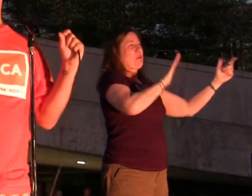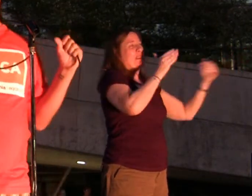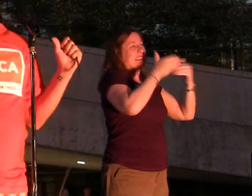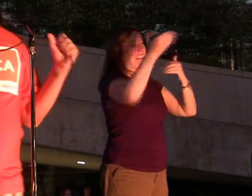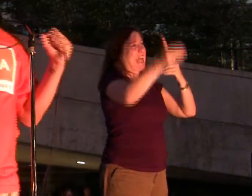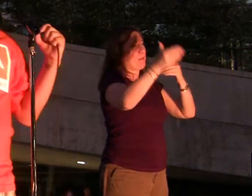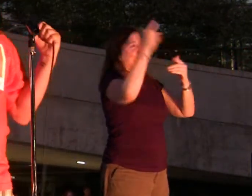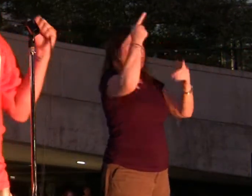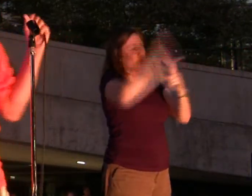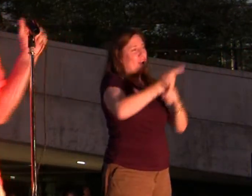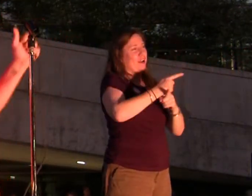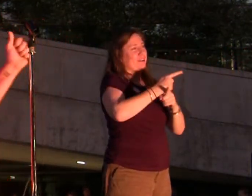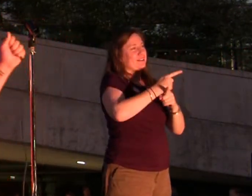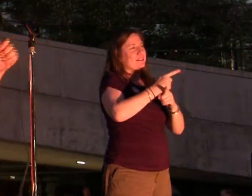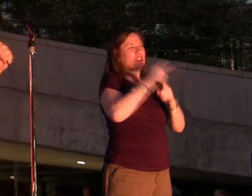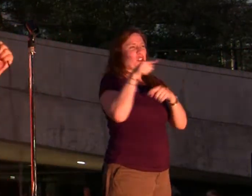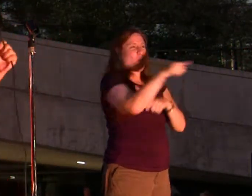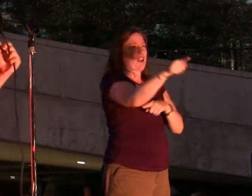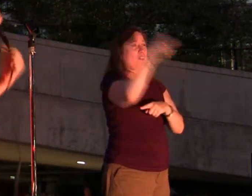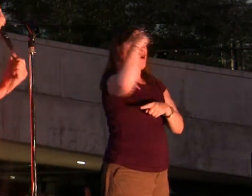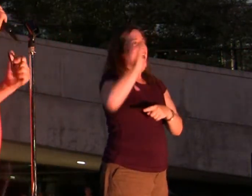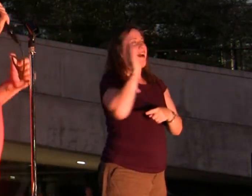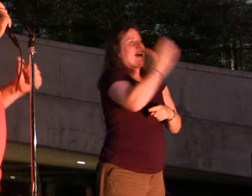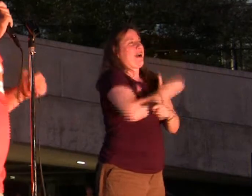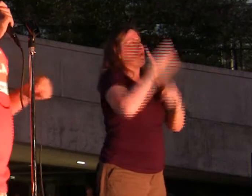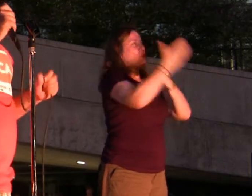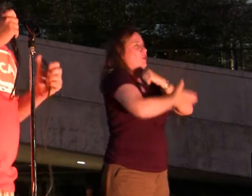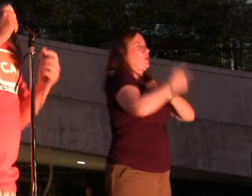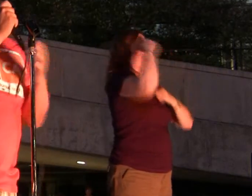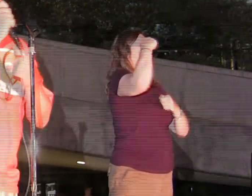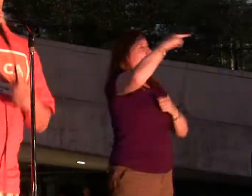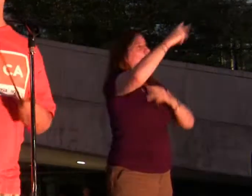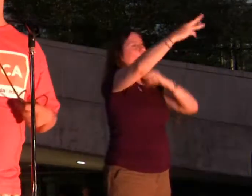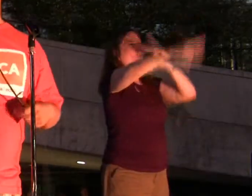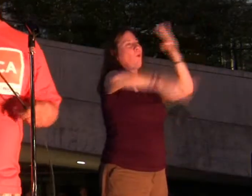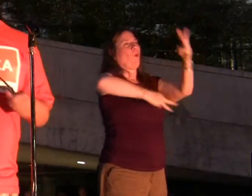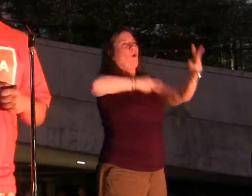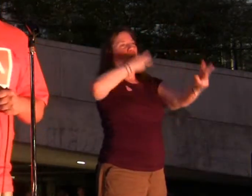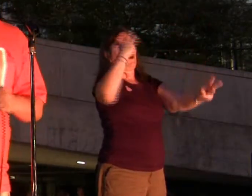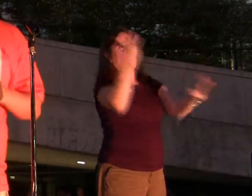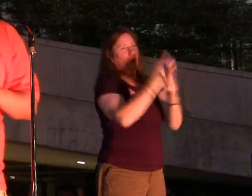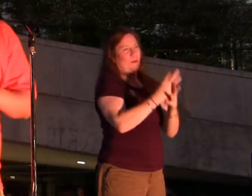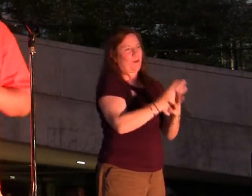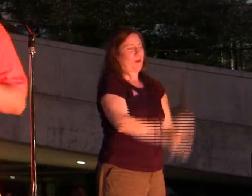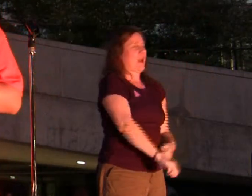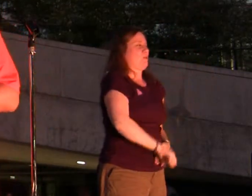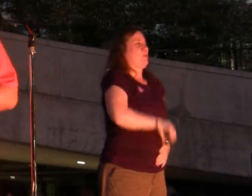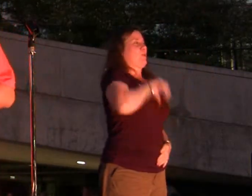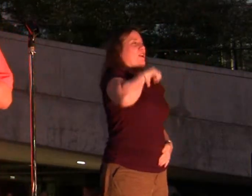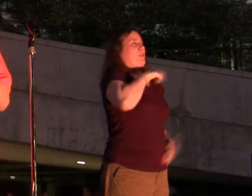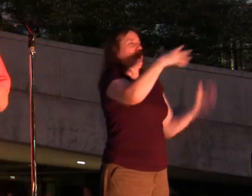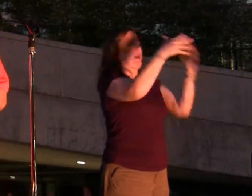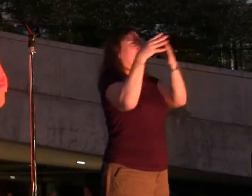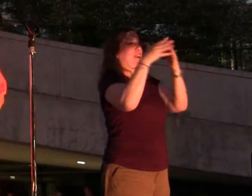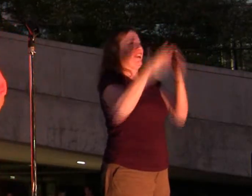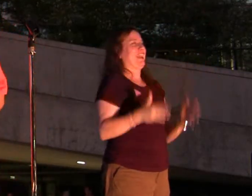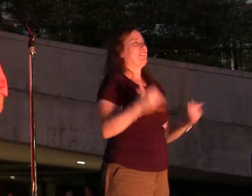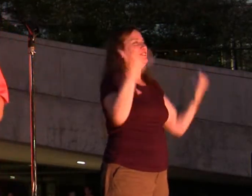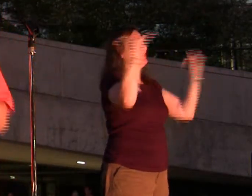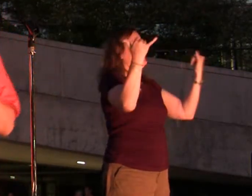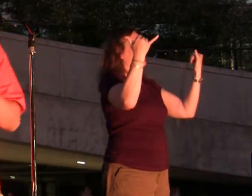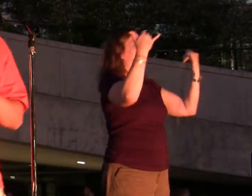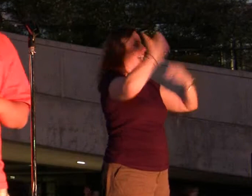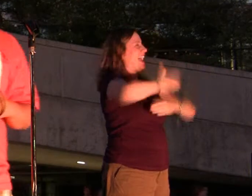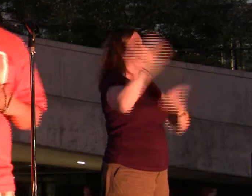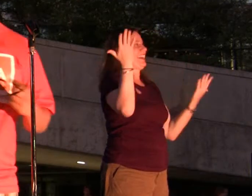in the right direction for our country and for the world. And I am proud to be an American today.